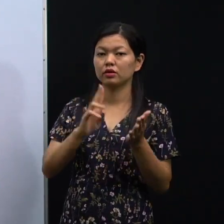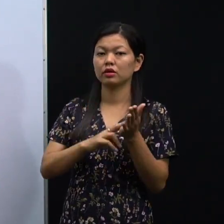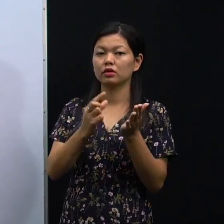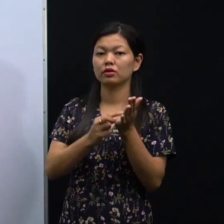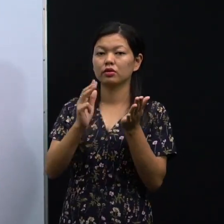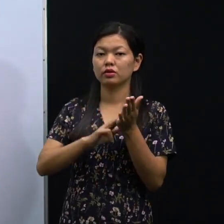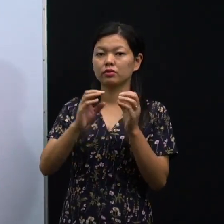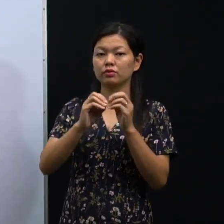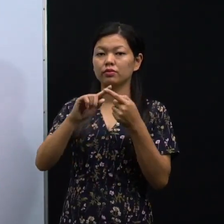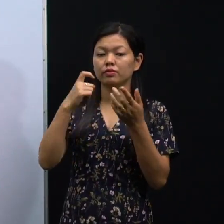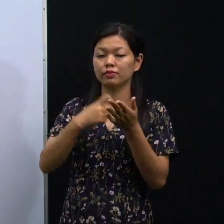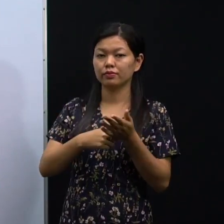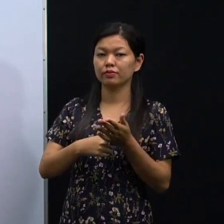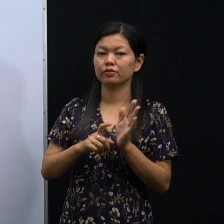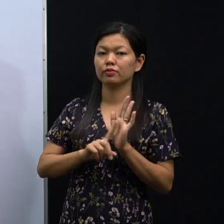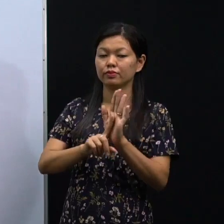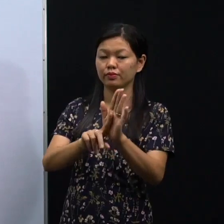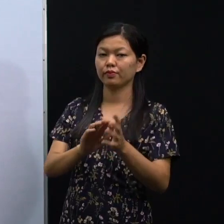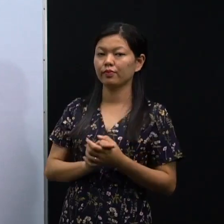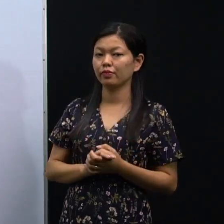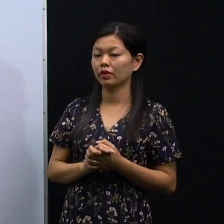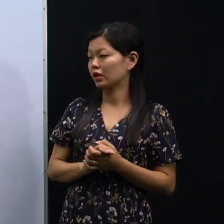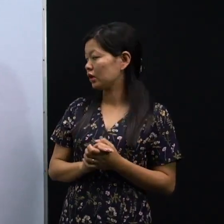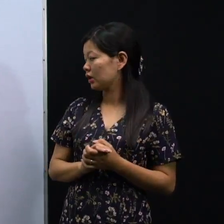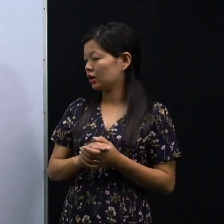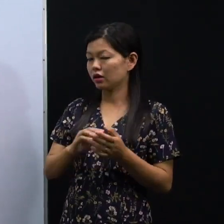number. And then this